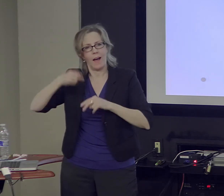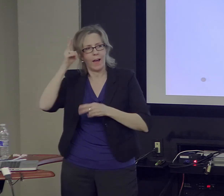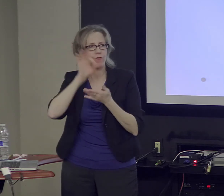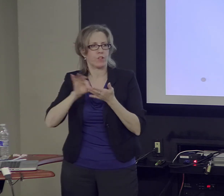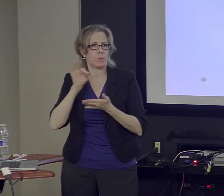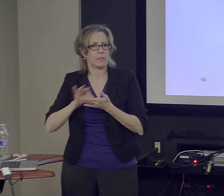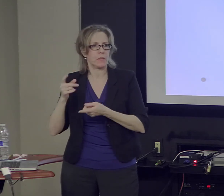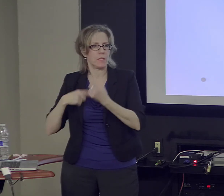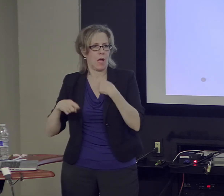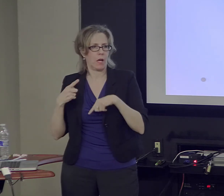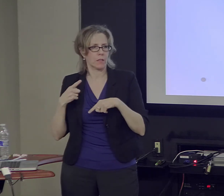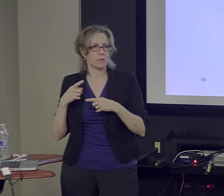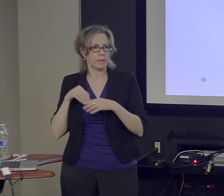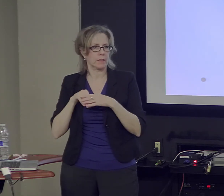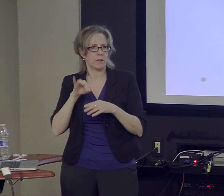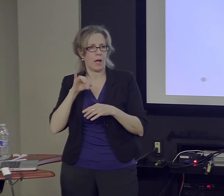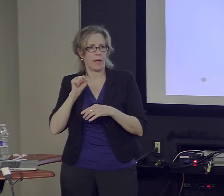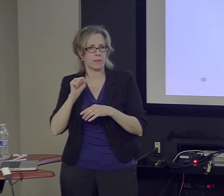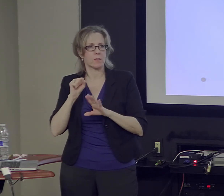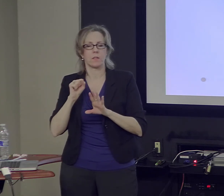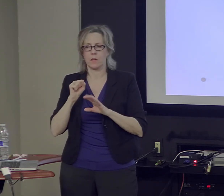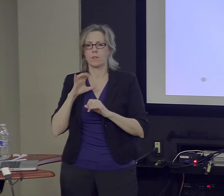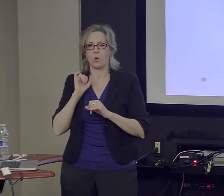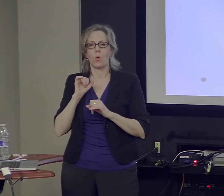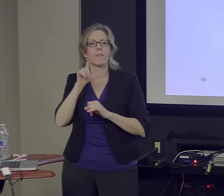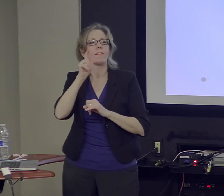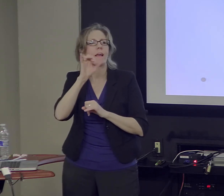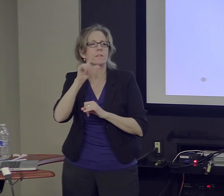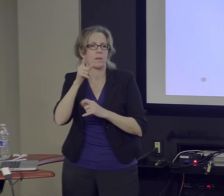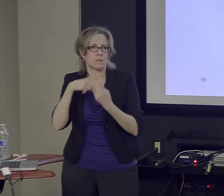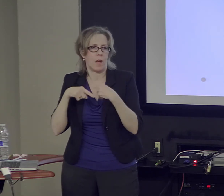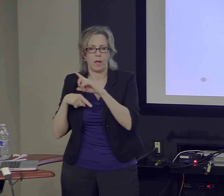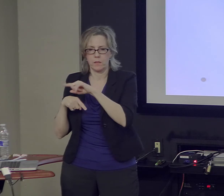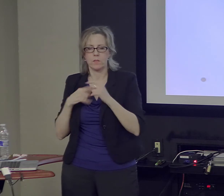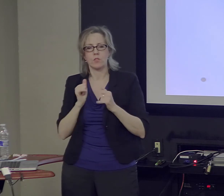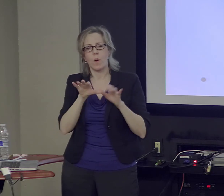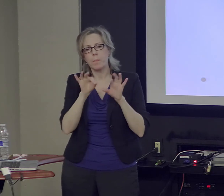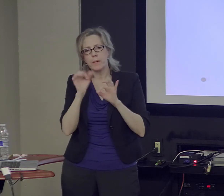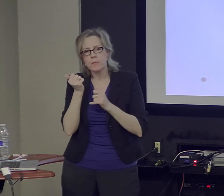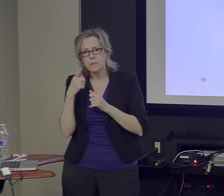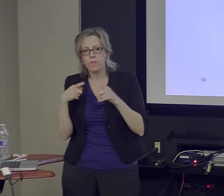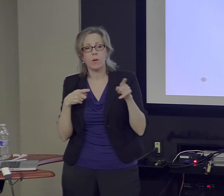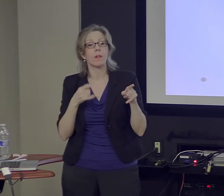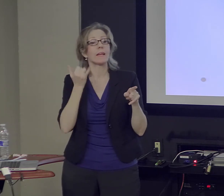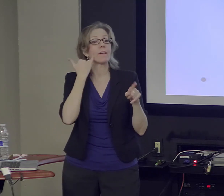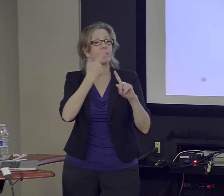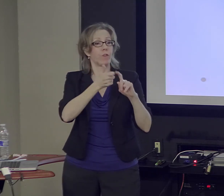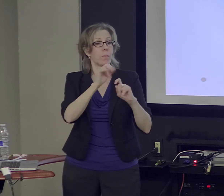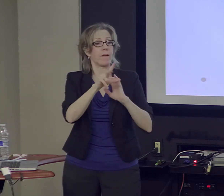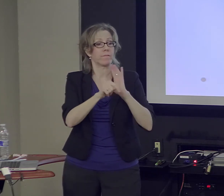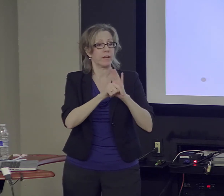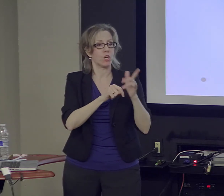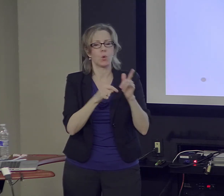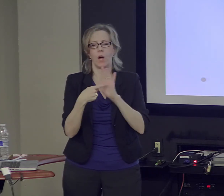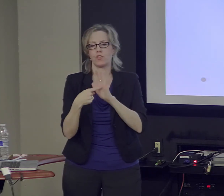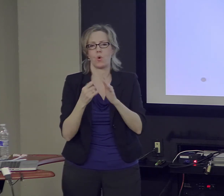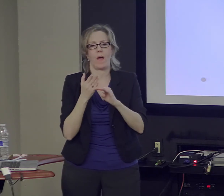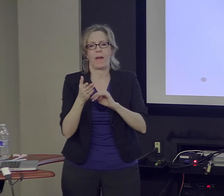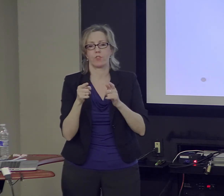had already annotated as high-frequency signs that were used in this international discourse or